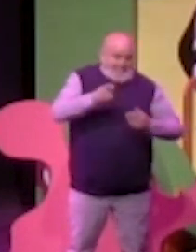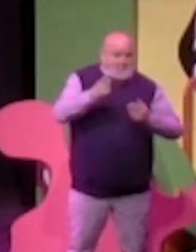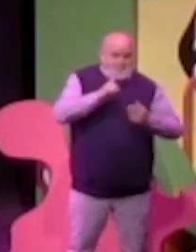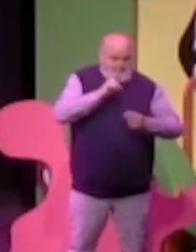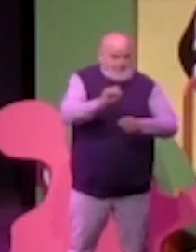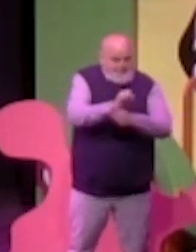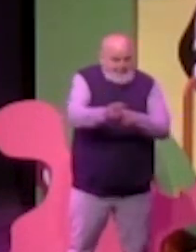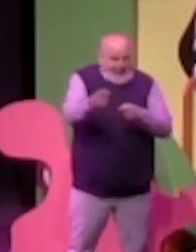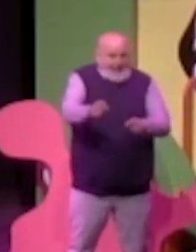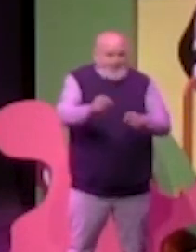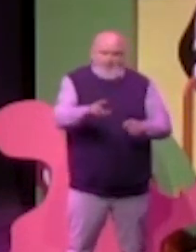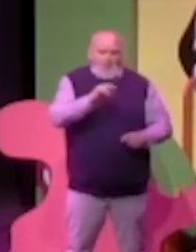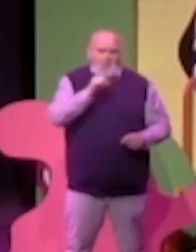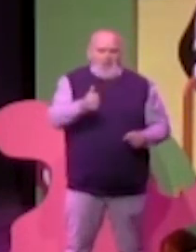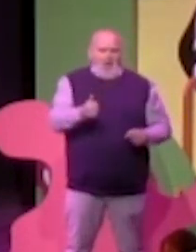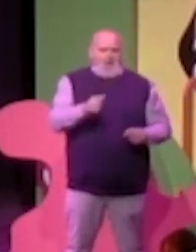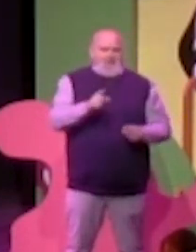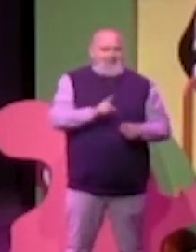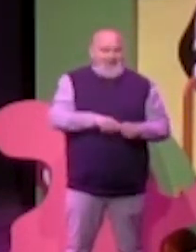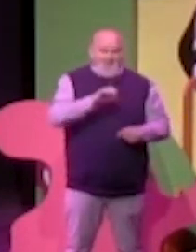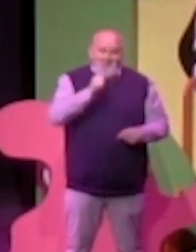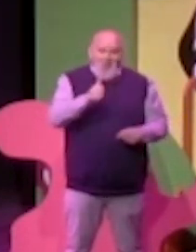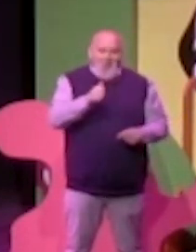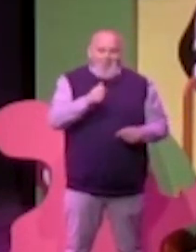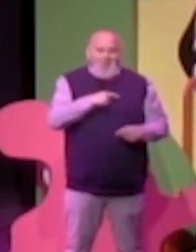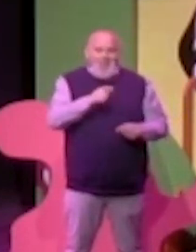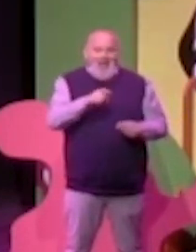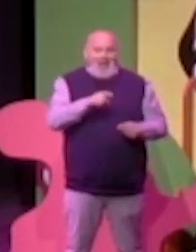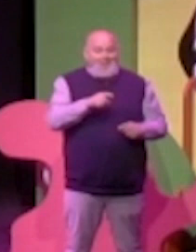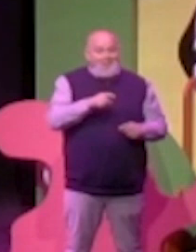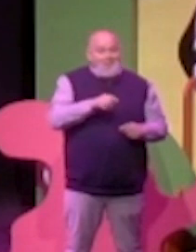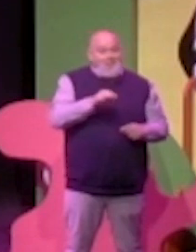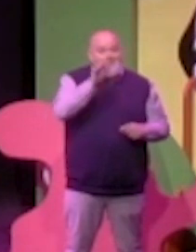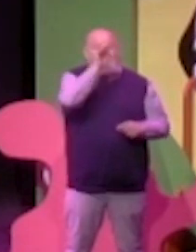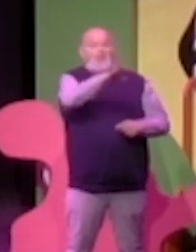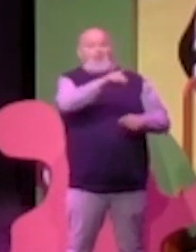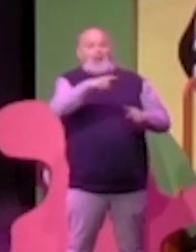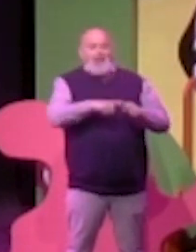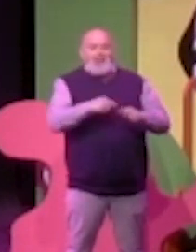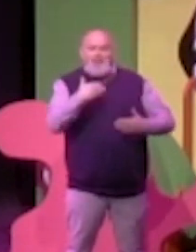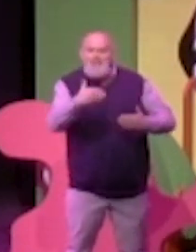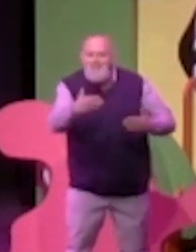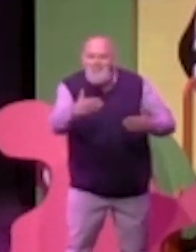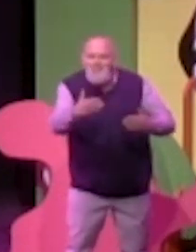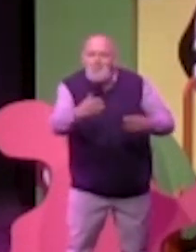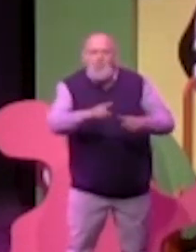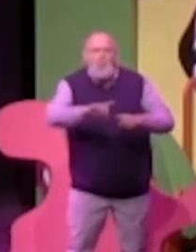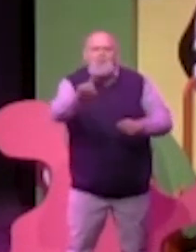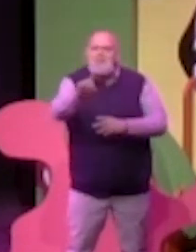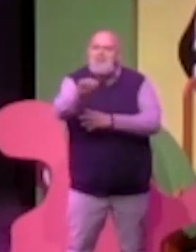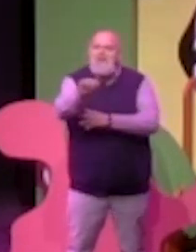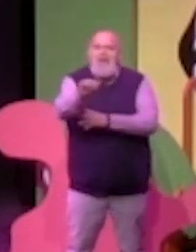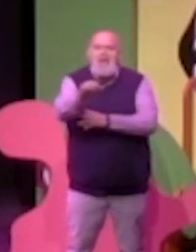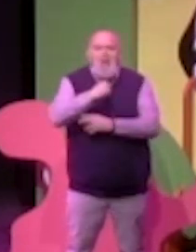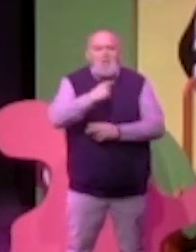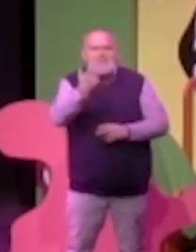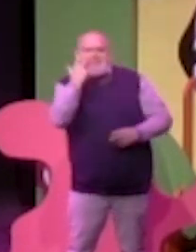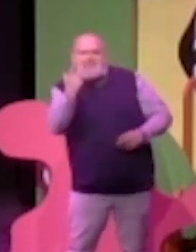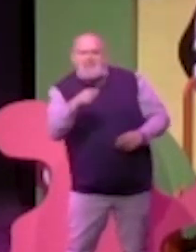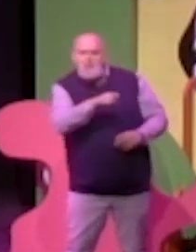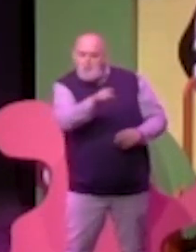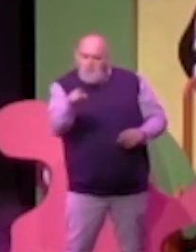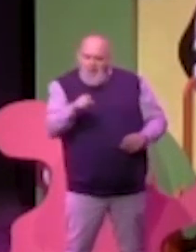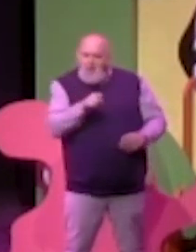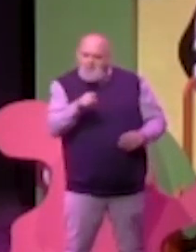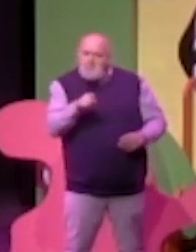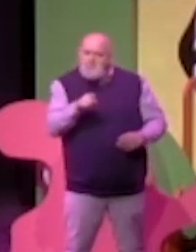know, if you don't do the assessment, I learned from Assemblywoman Wendy Carrillo, where's the data? Show me the data that you are reaching